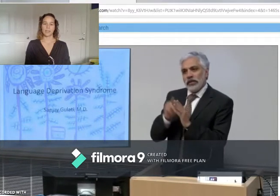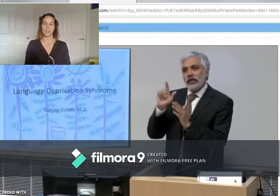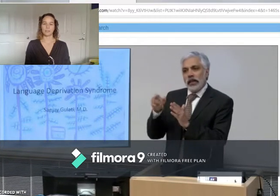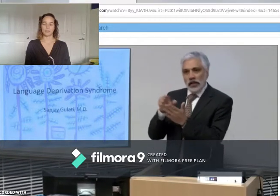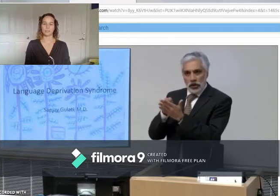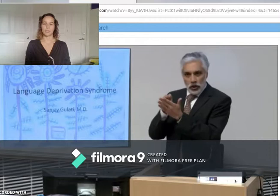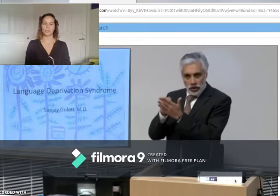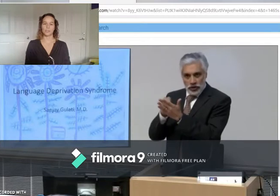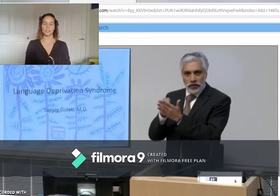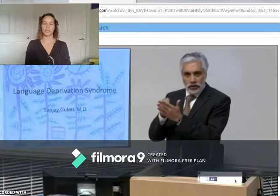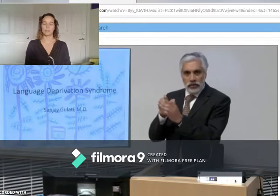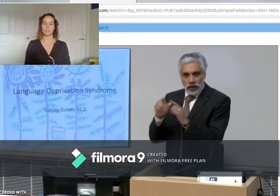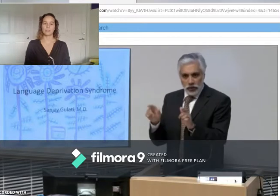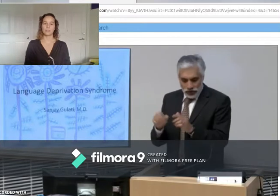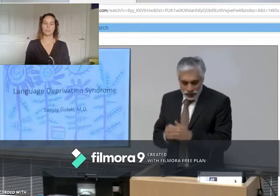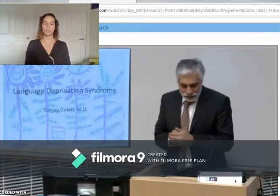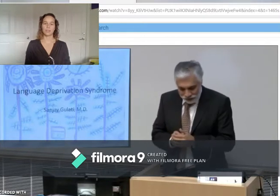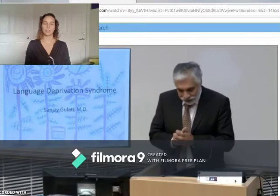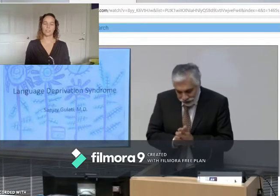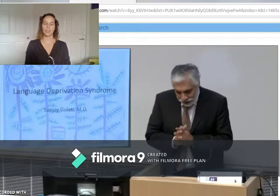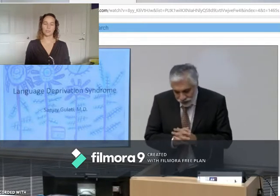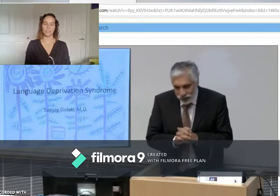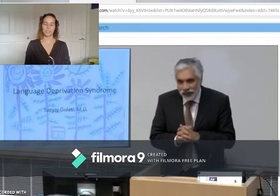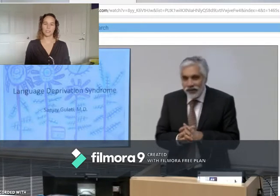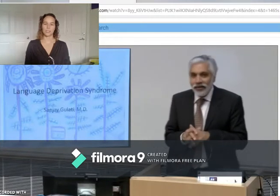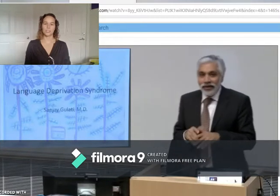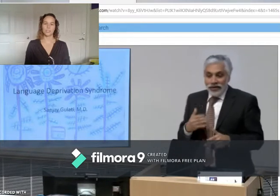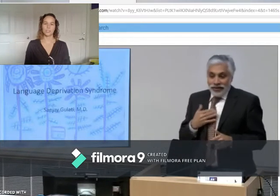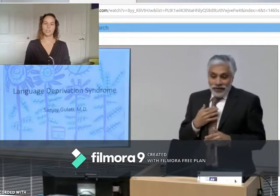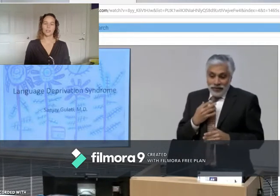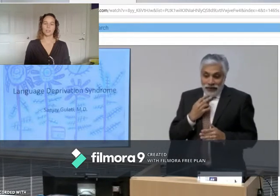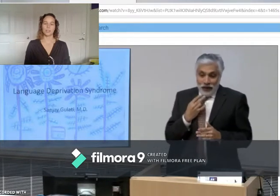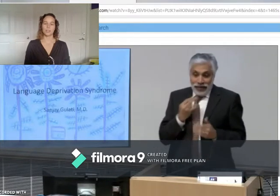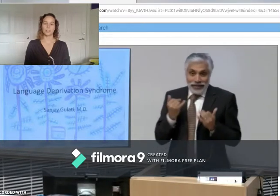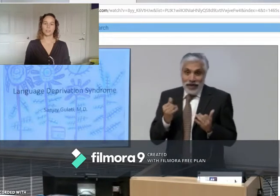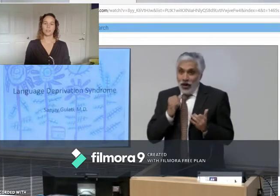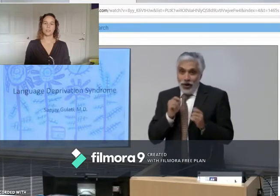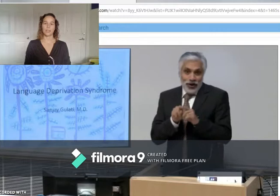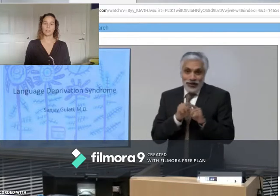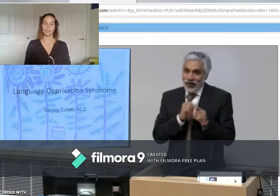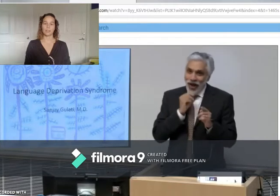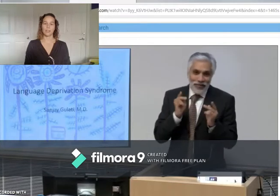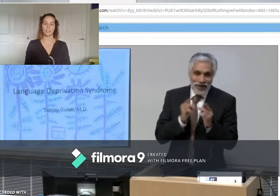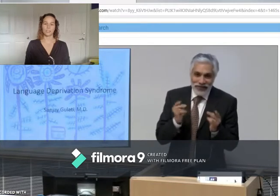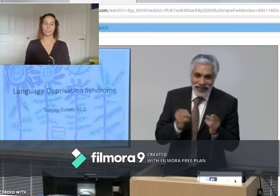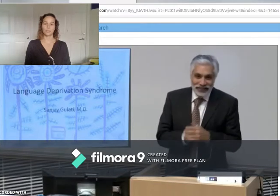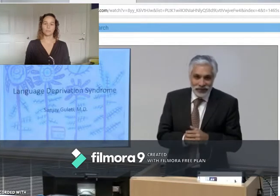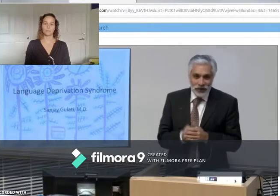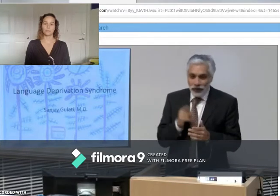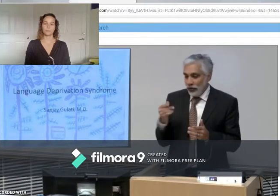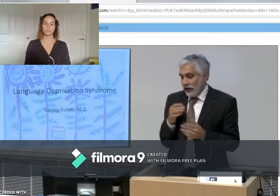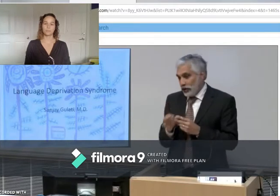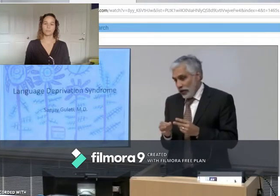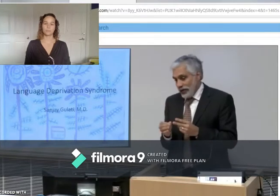That's my native language, my strongest language. Later I learned English. And then I learned ASL at age